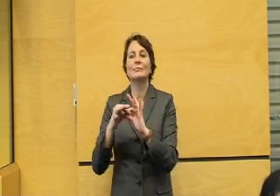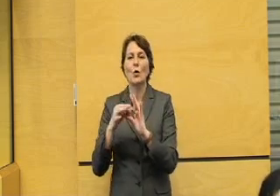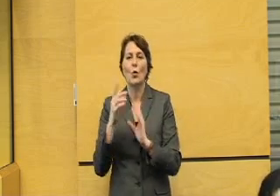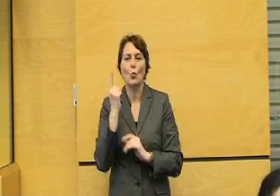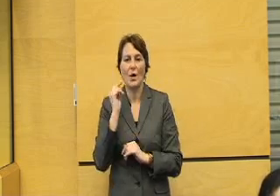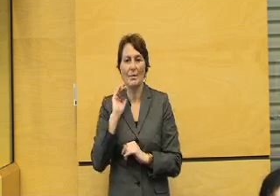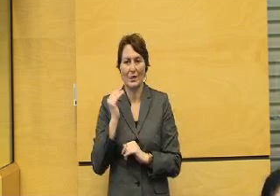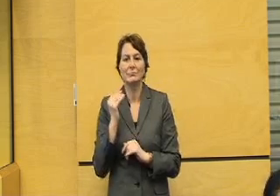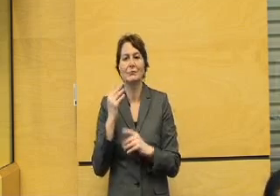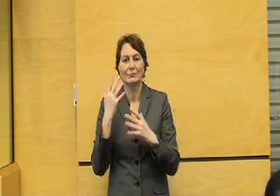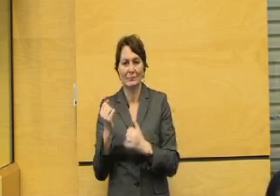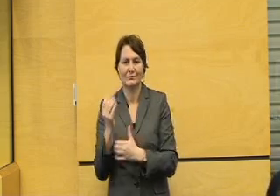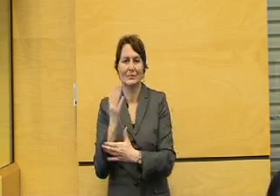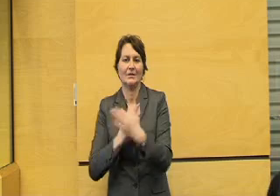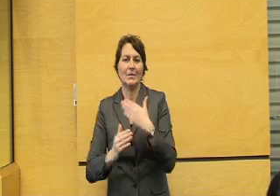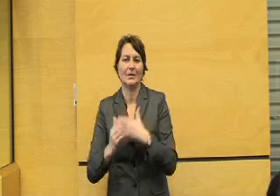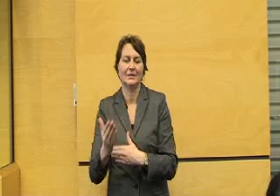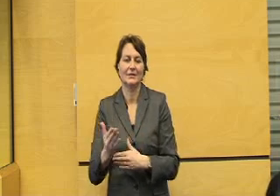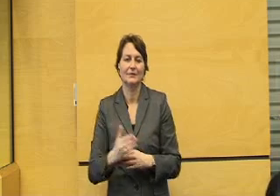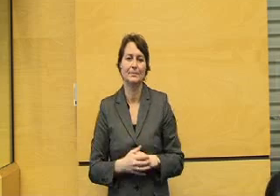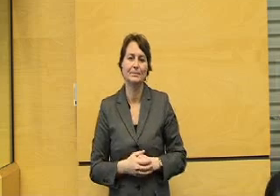disabilities.